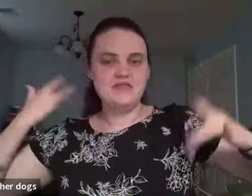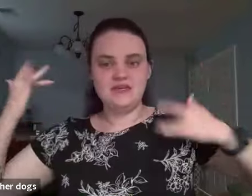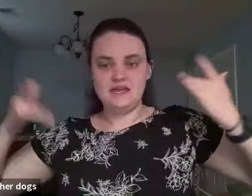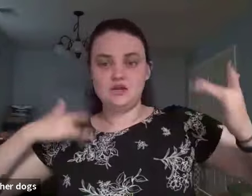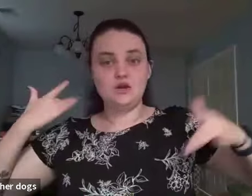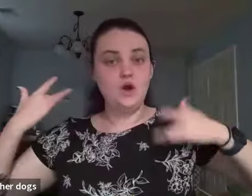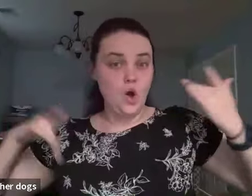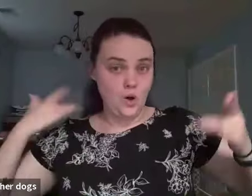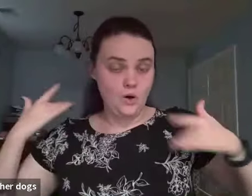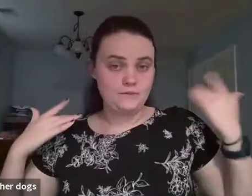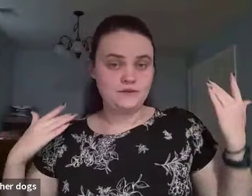And then calm,